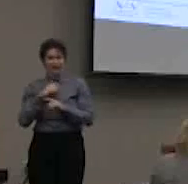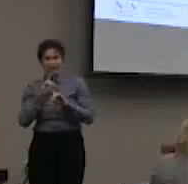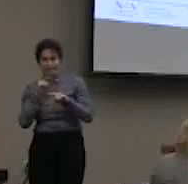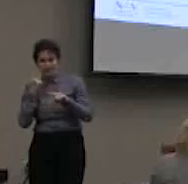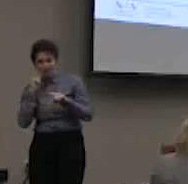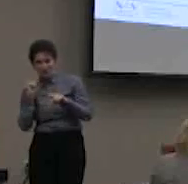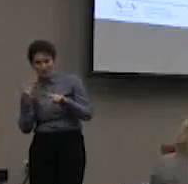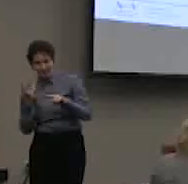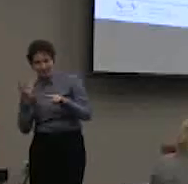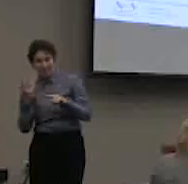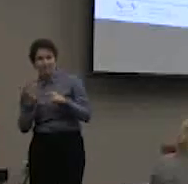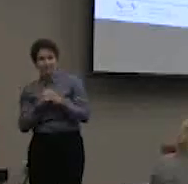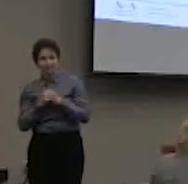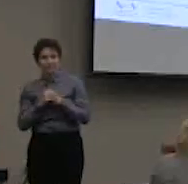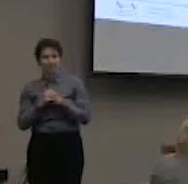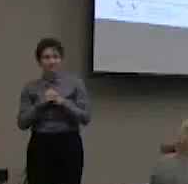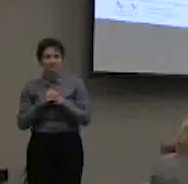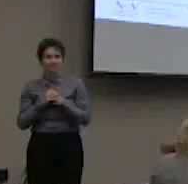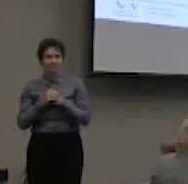on the tip of your tongue?